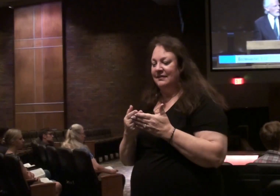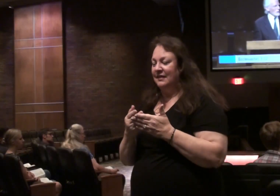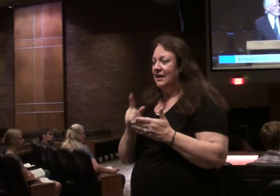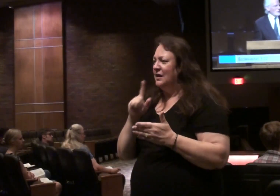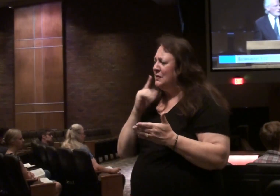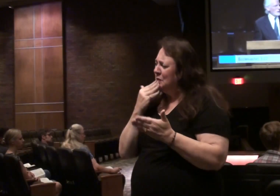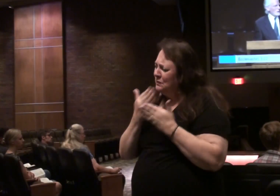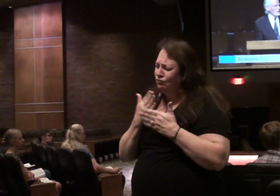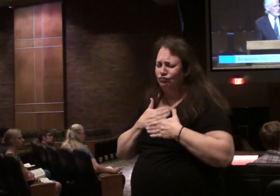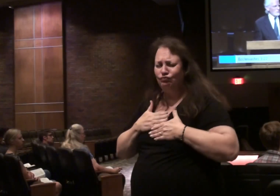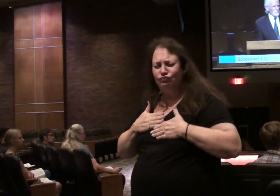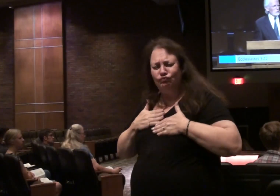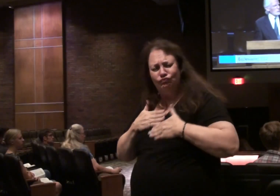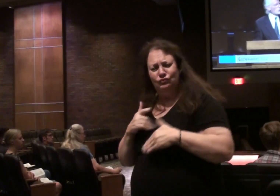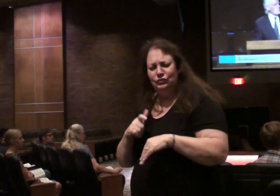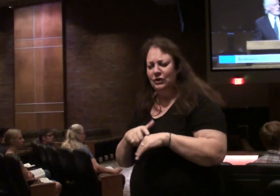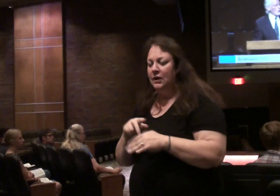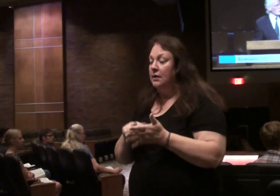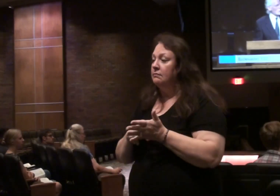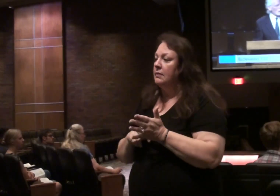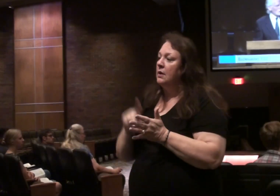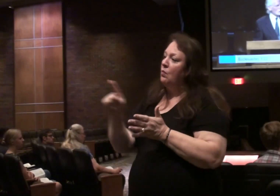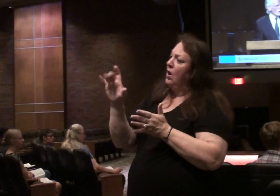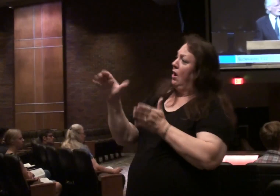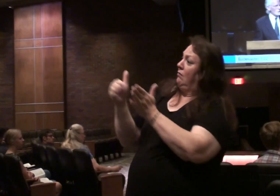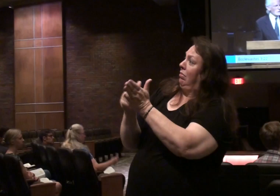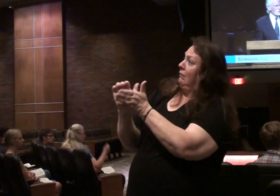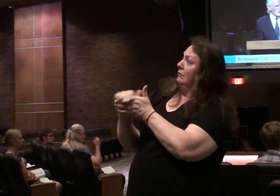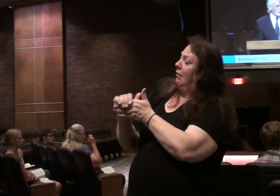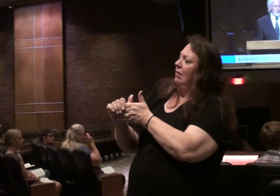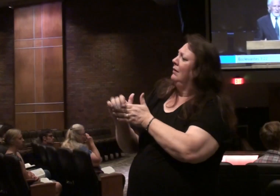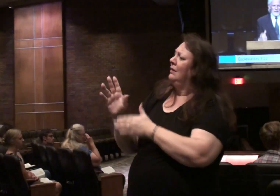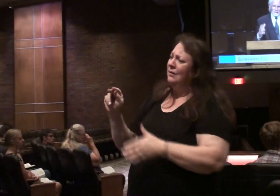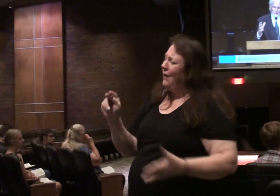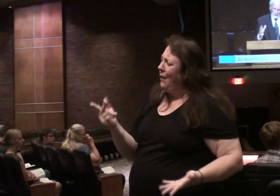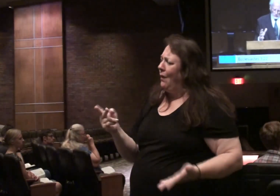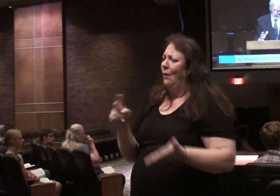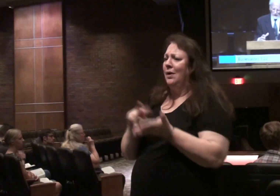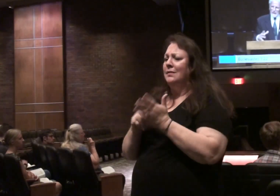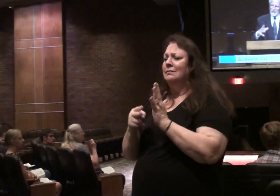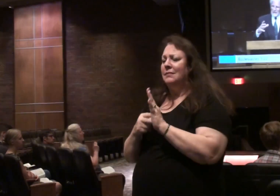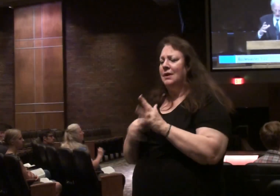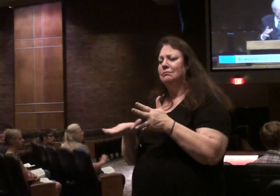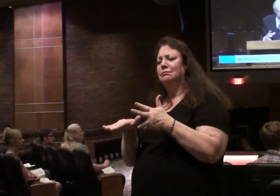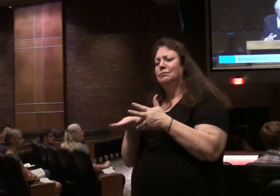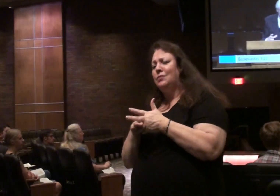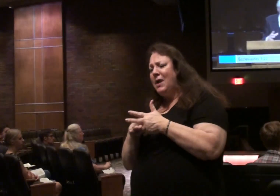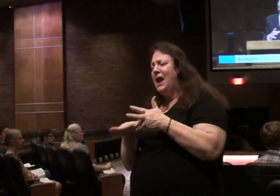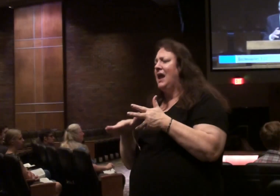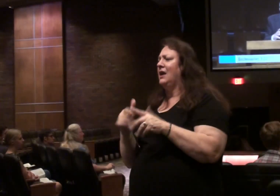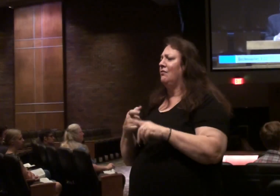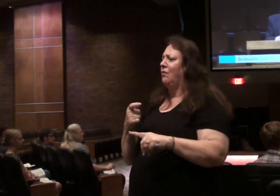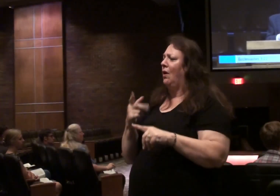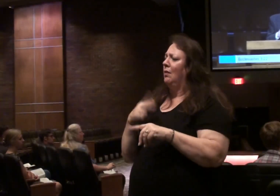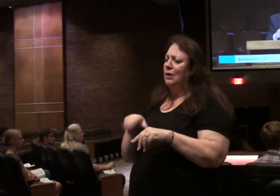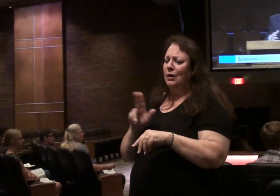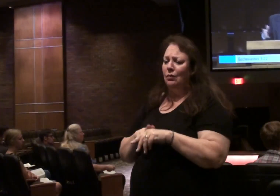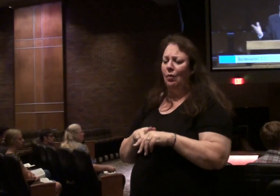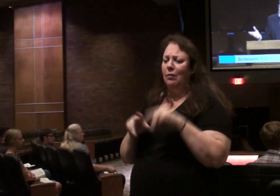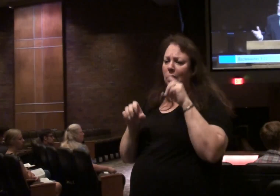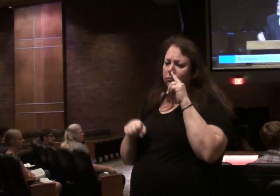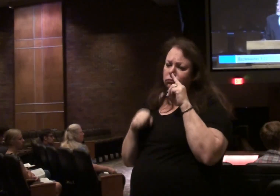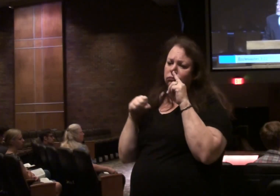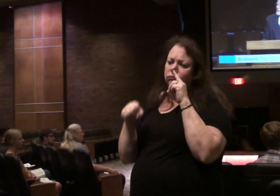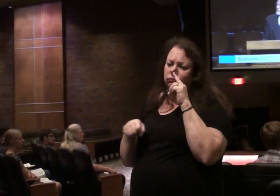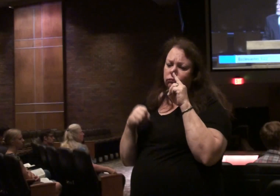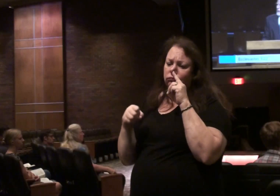a good time. It doesn't mean you spent $100,000. It just meant there was a break from the normal grind